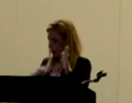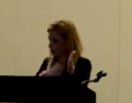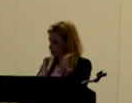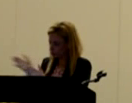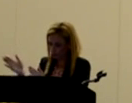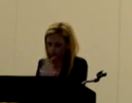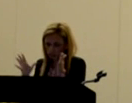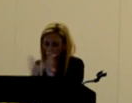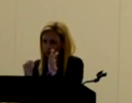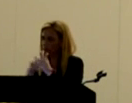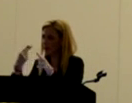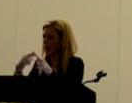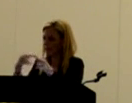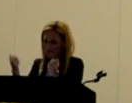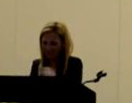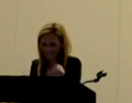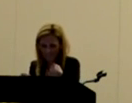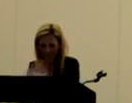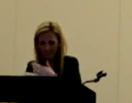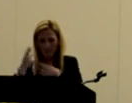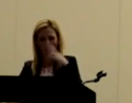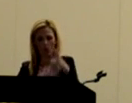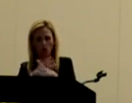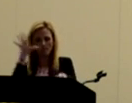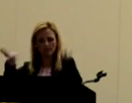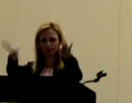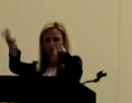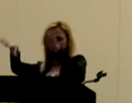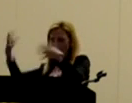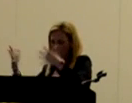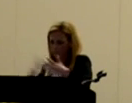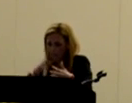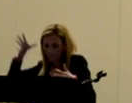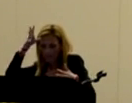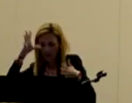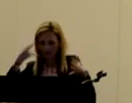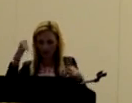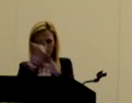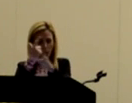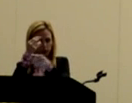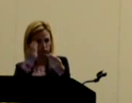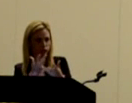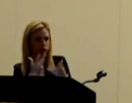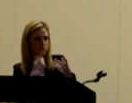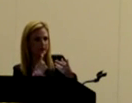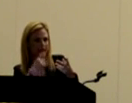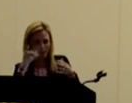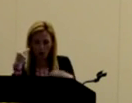in The Miracle Worker, I was eager to learn the name of everything in my world, picking up as much of what my parents and my brothers were saying